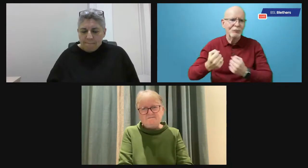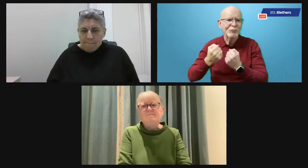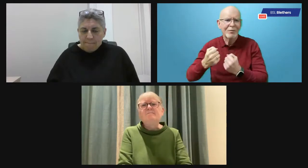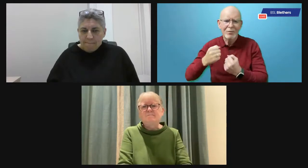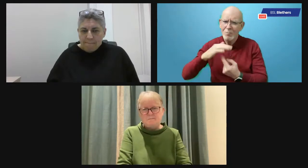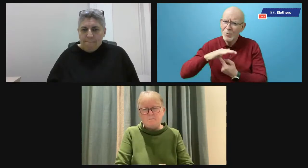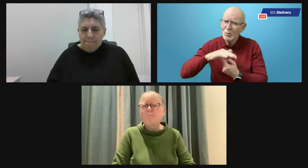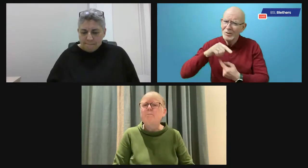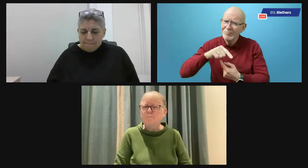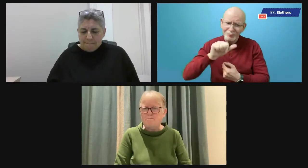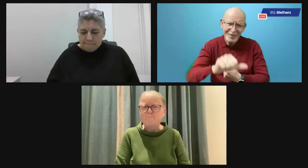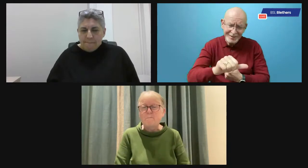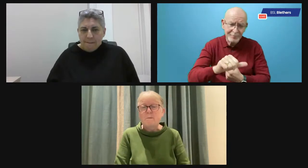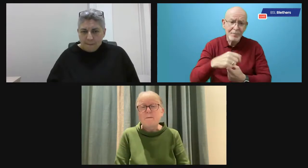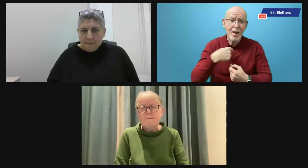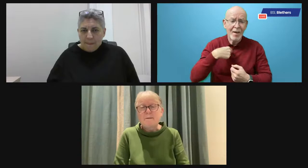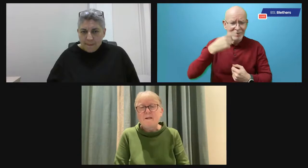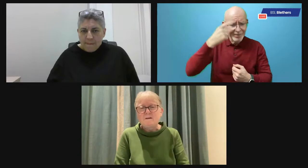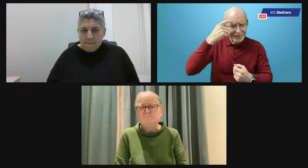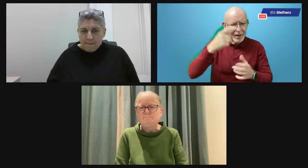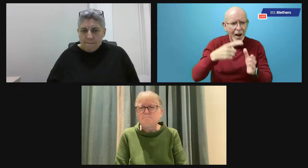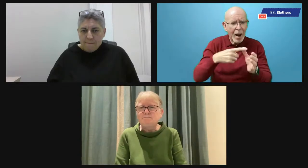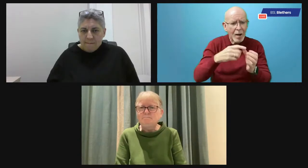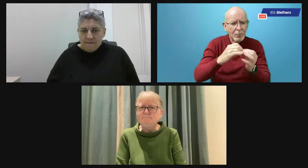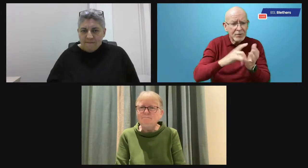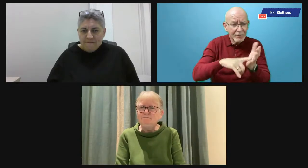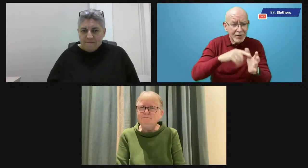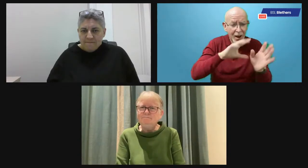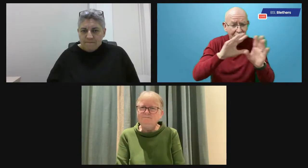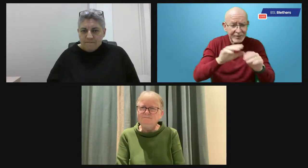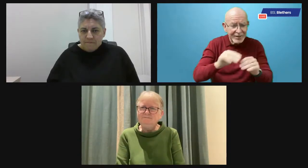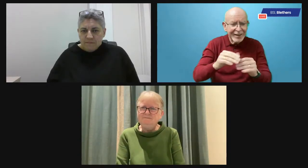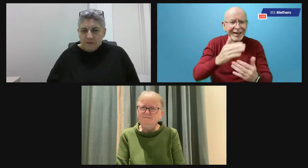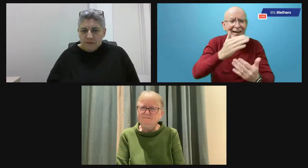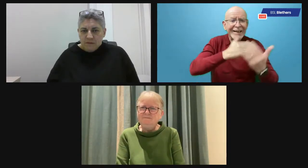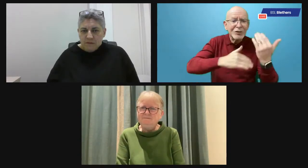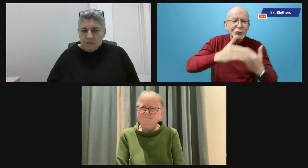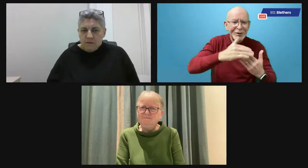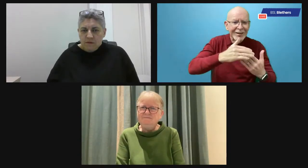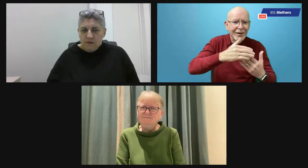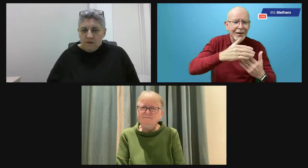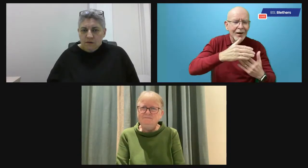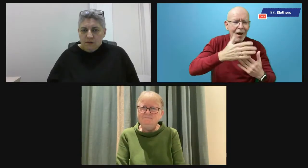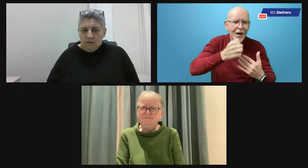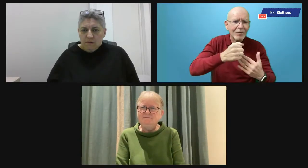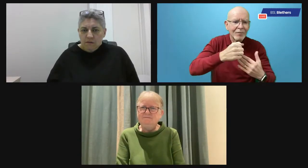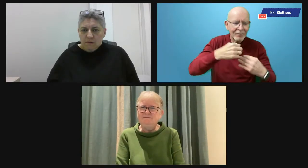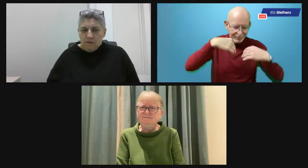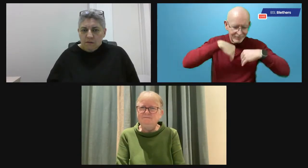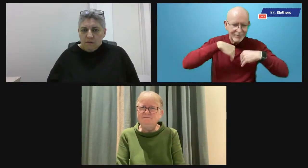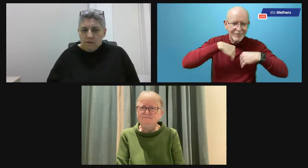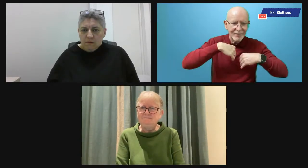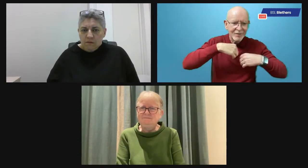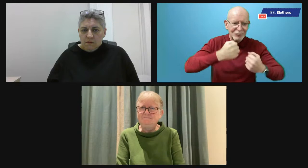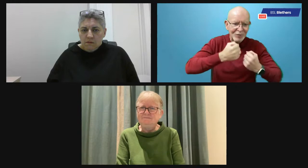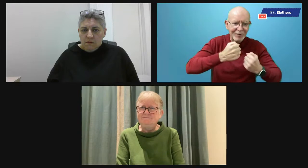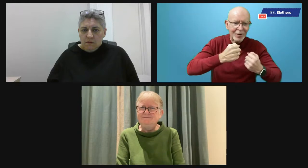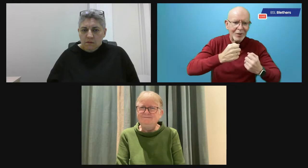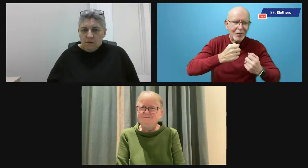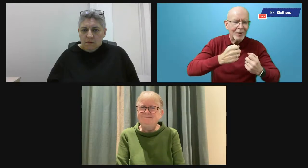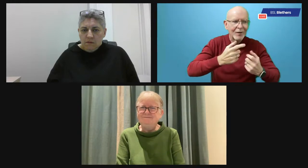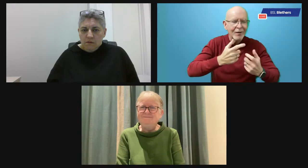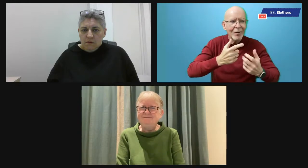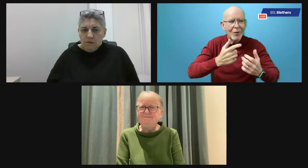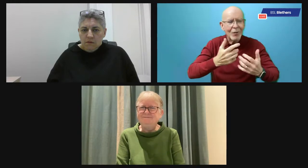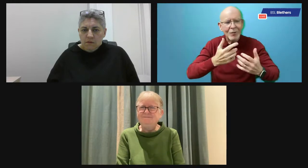support, recognise, where our strengths and weaknesses are within the organisation. We can look